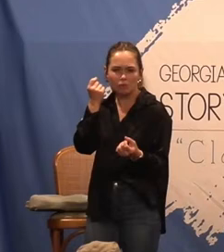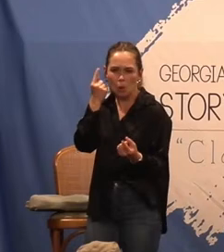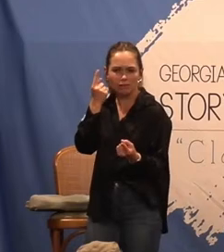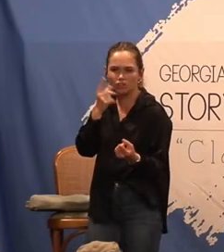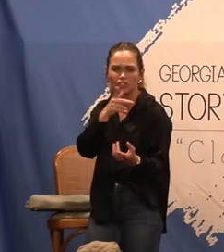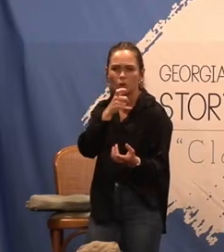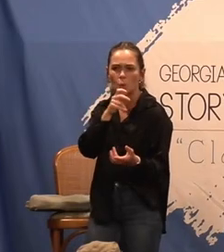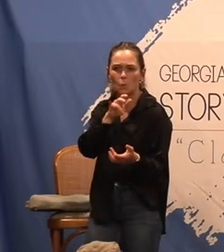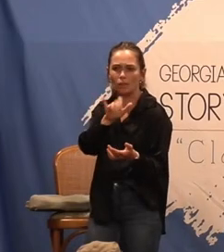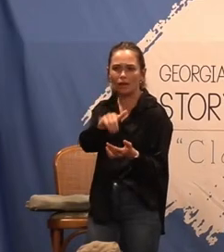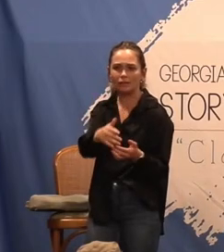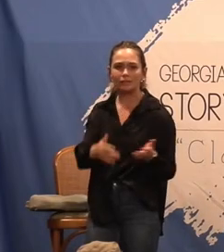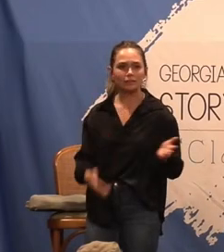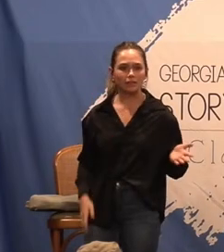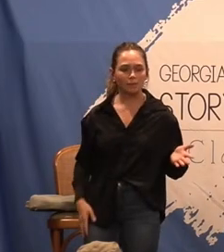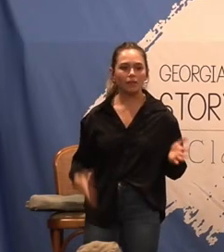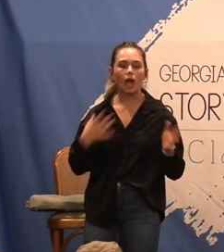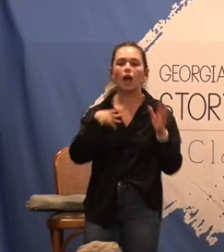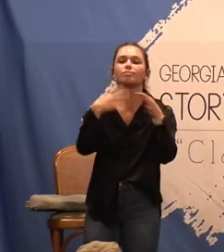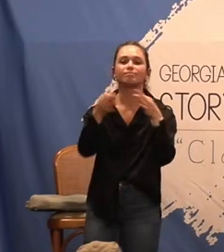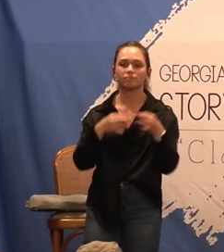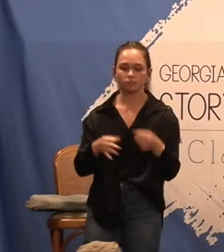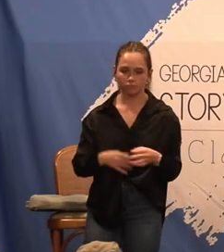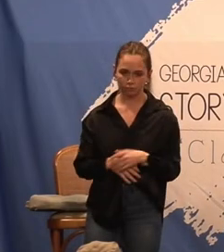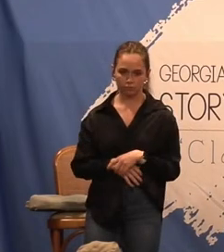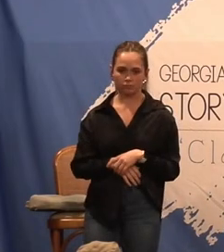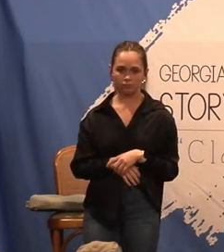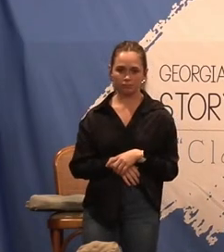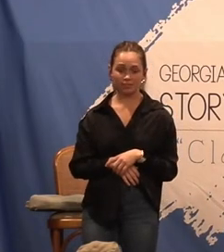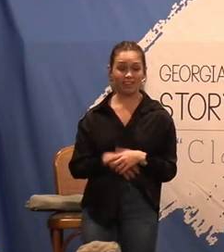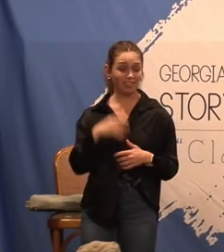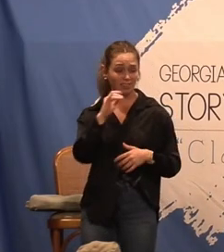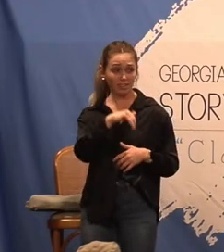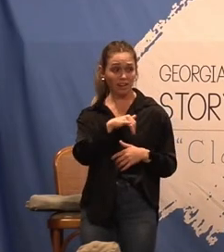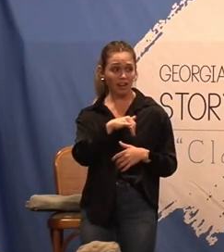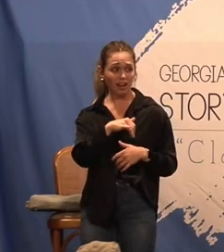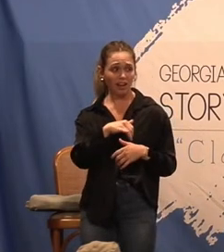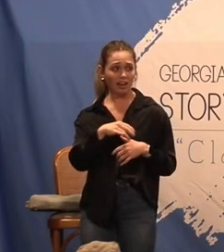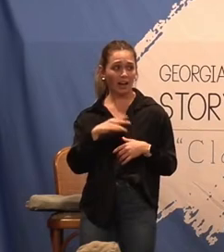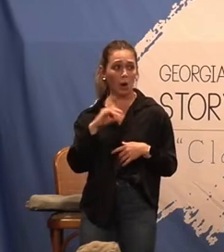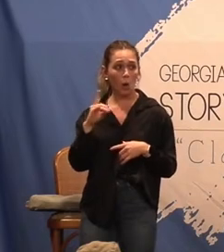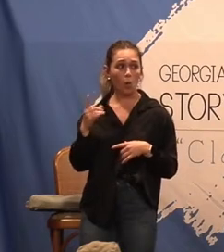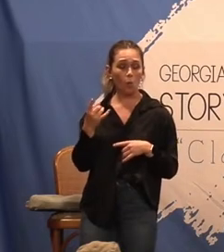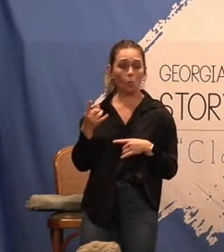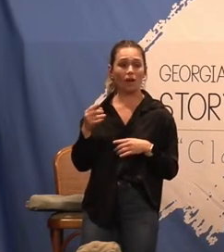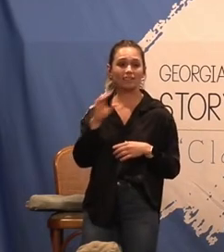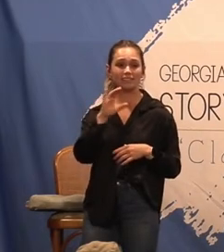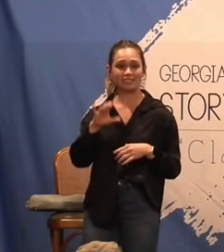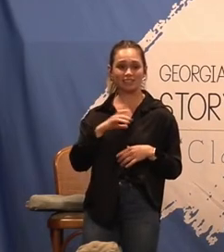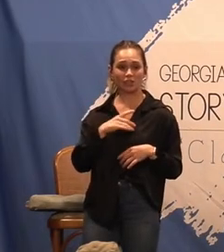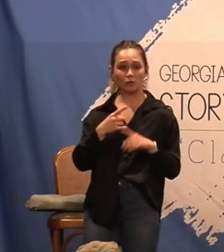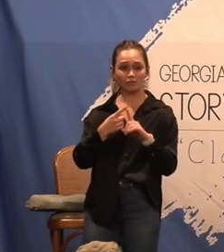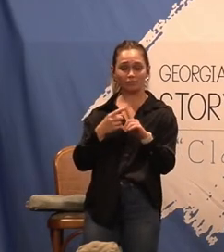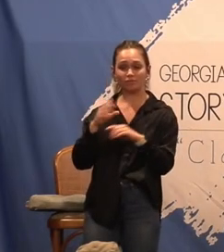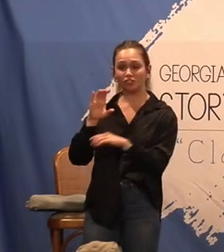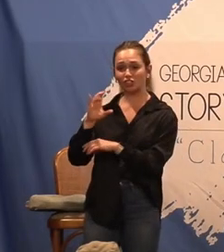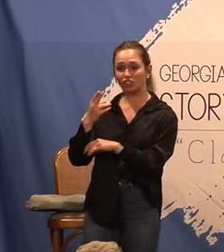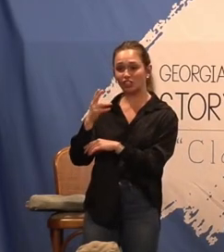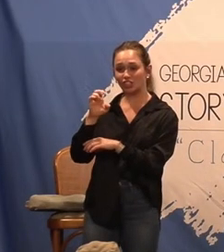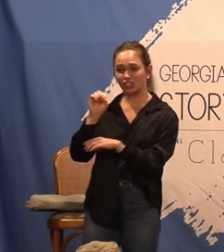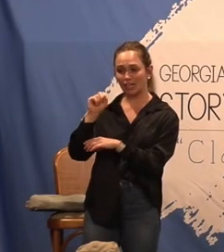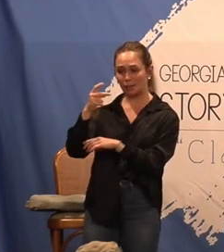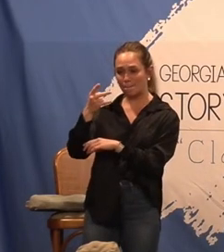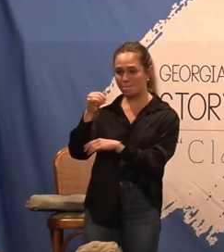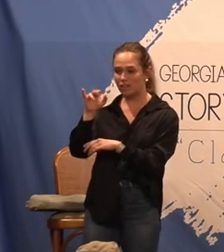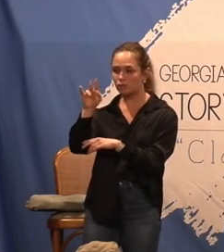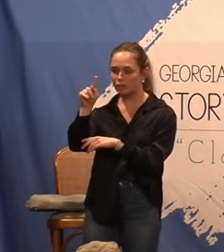is. So let me explain it to you. Chompiras is one of the characters from Chespirito. Yeah, you don't